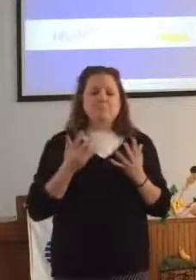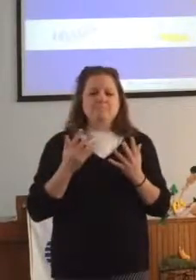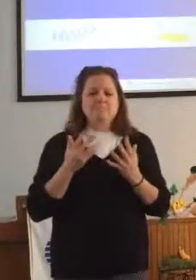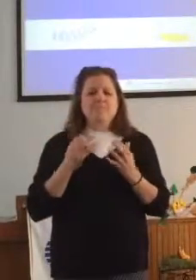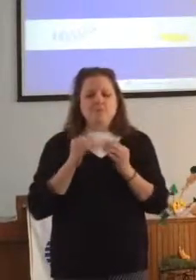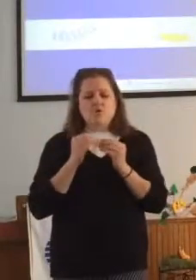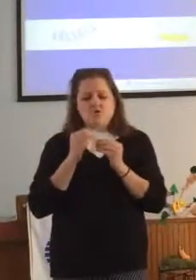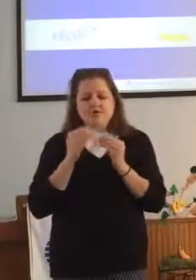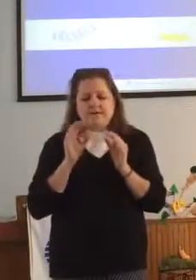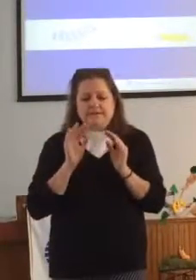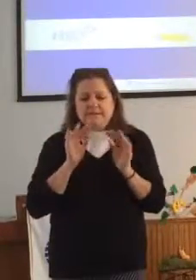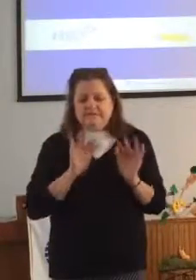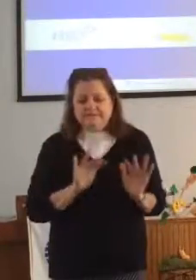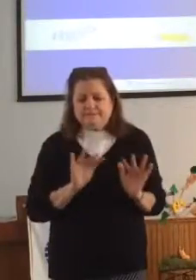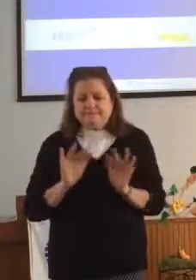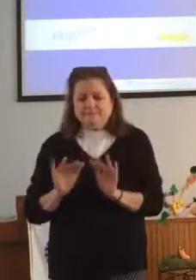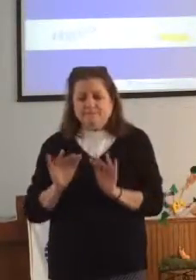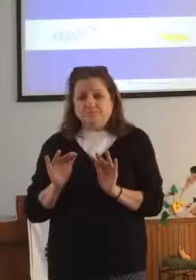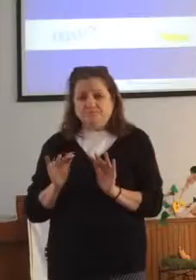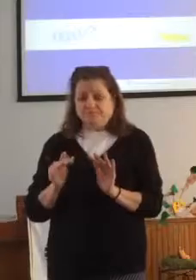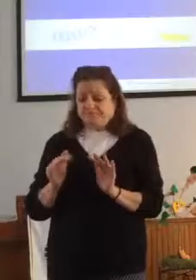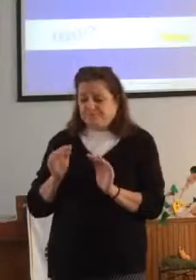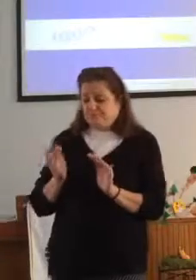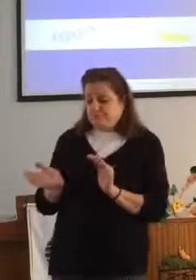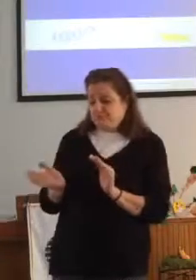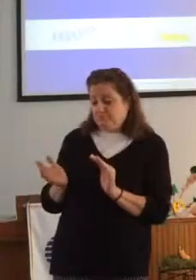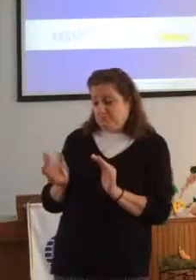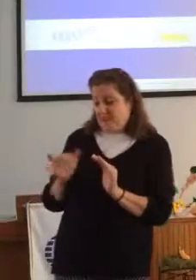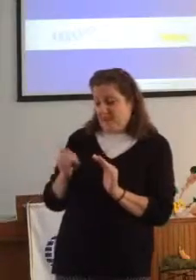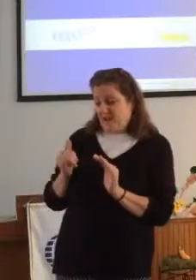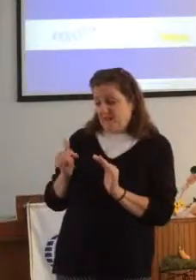gently, "Will you come and help me?"